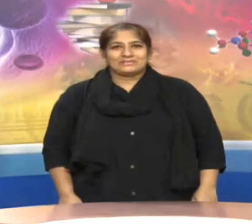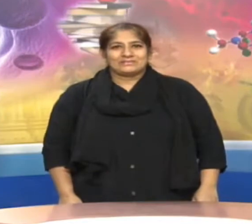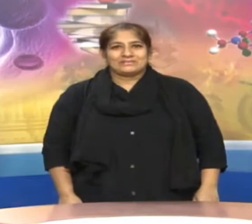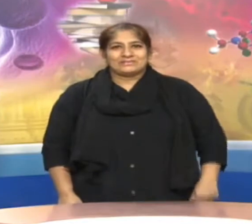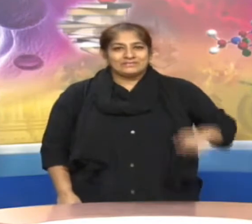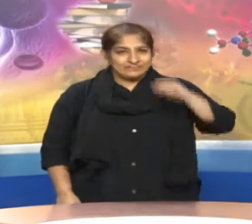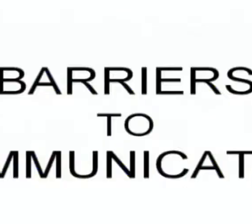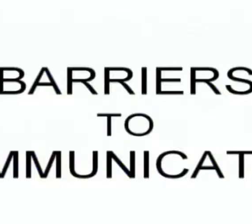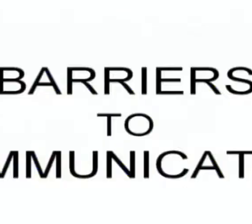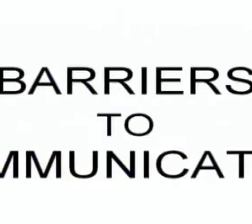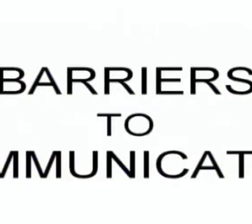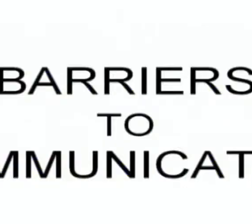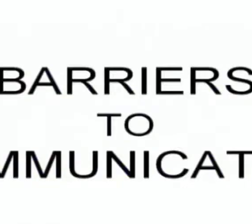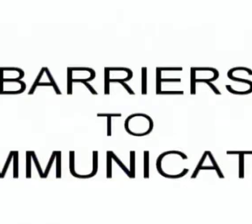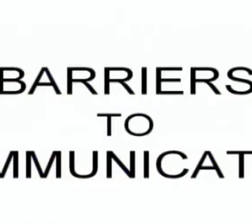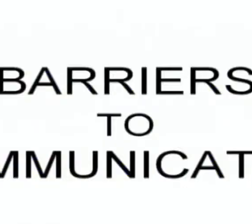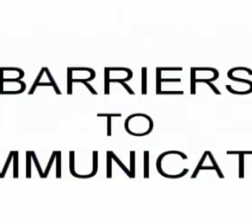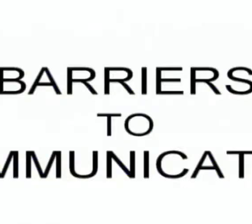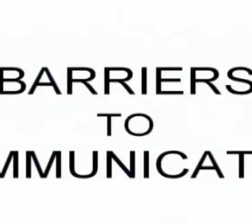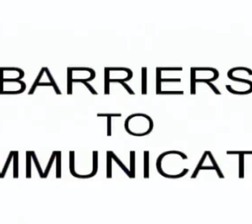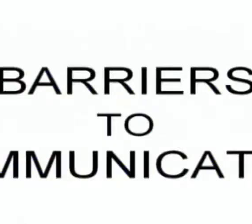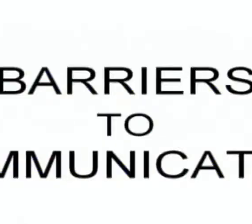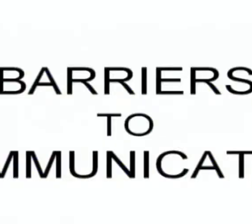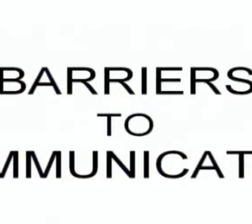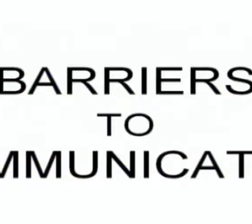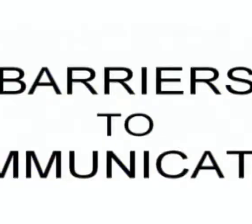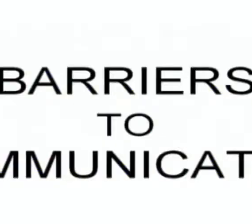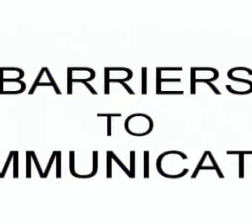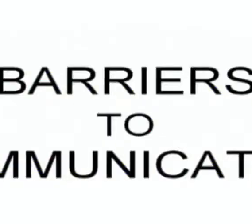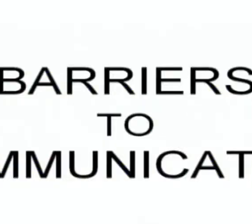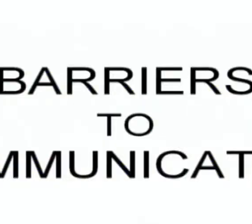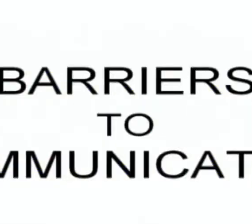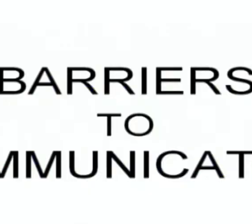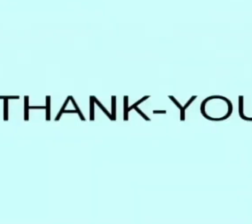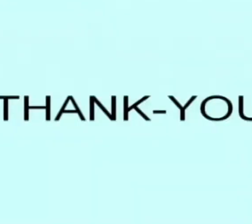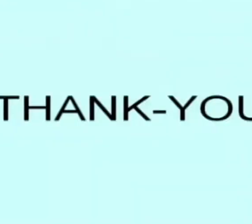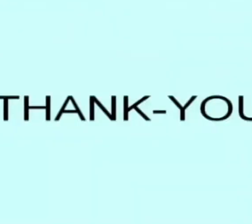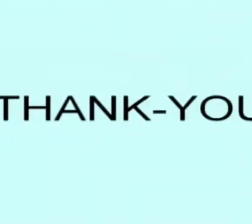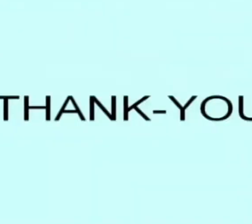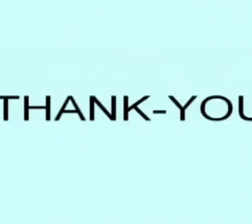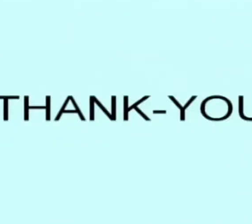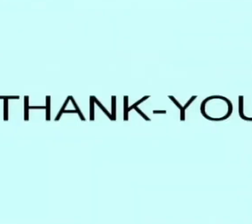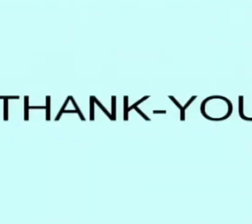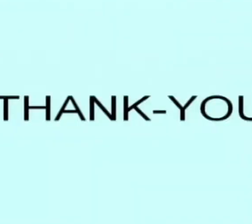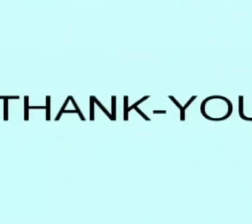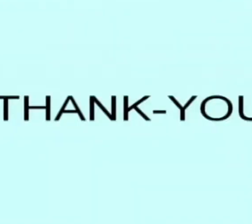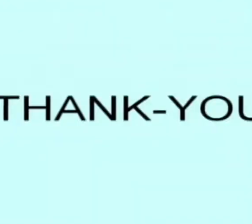under the category of communication. Thank you.